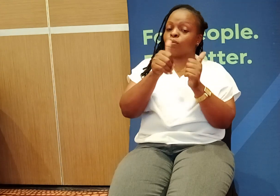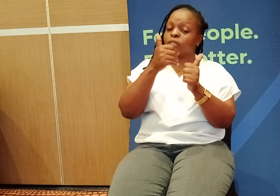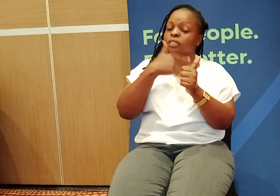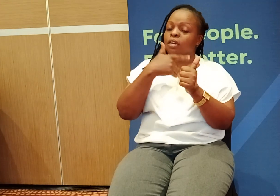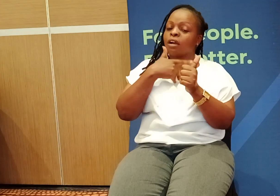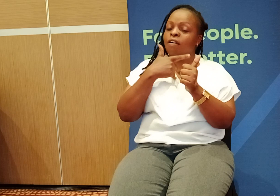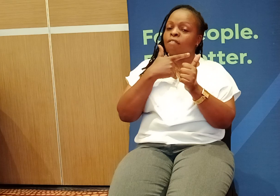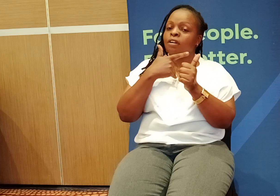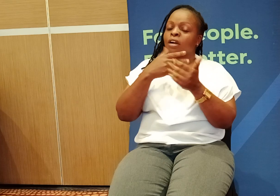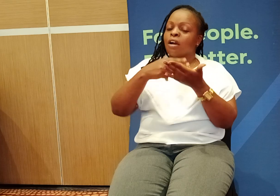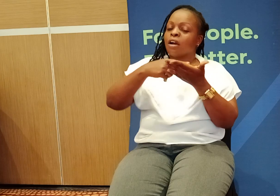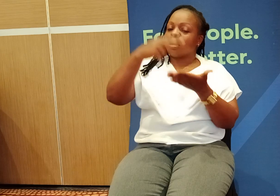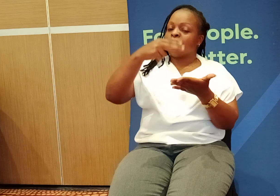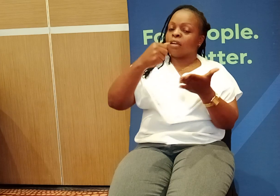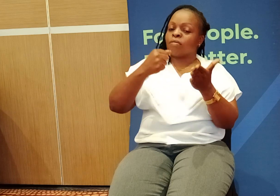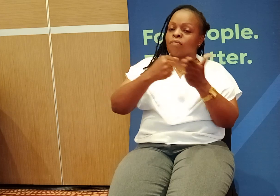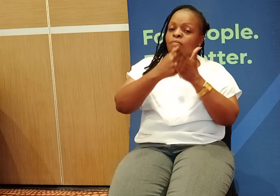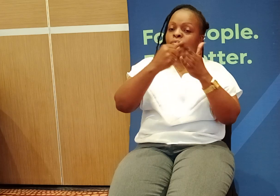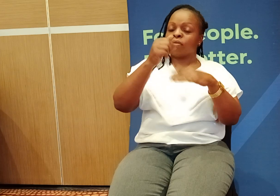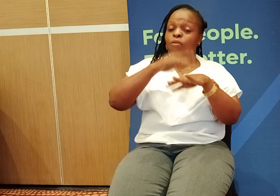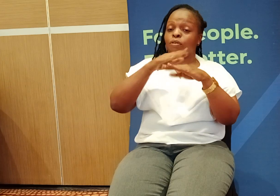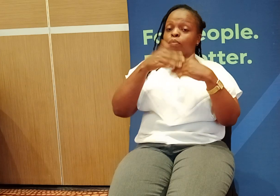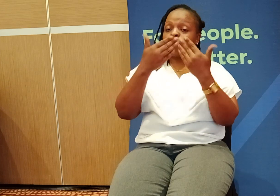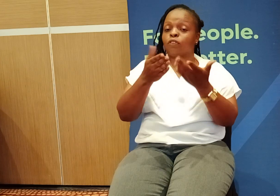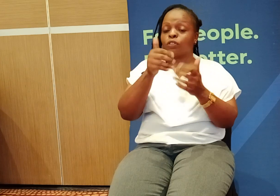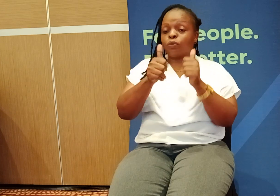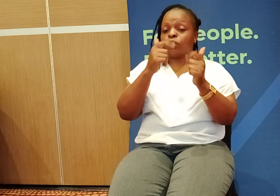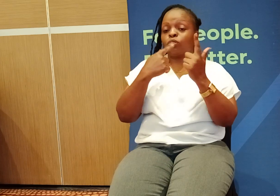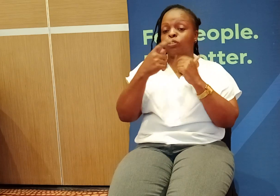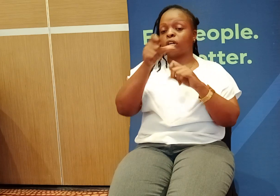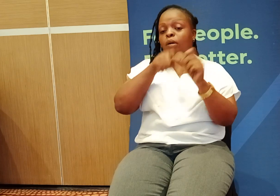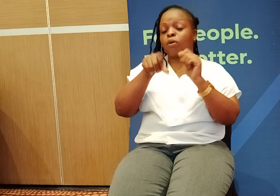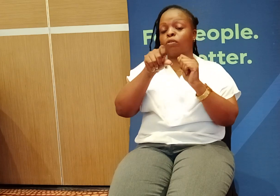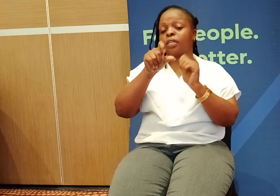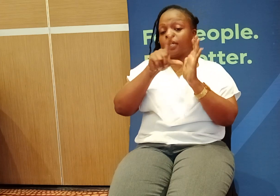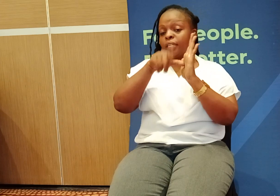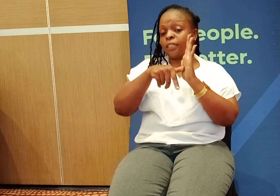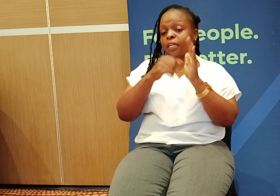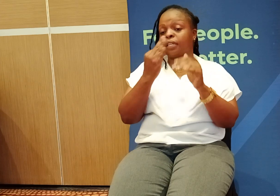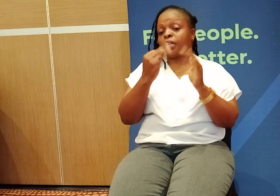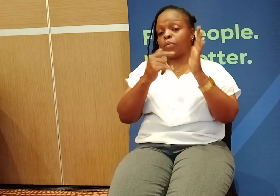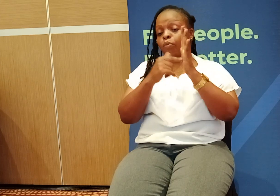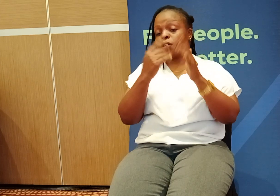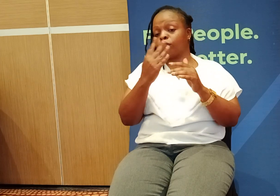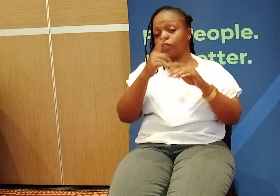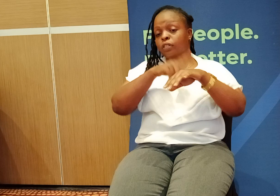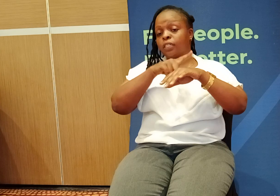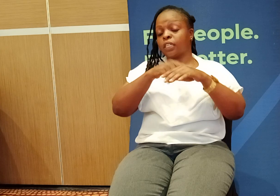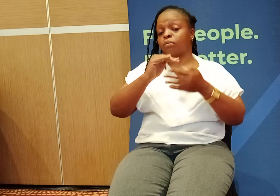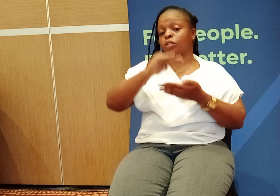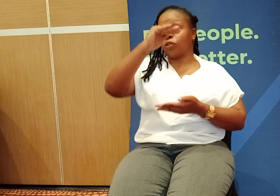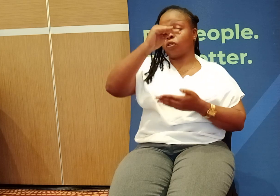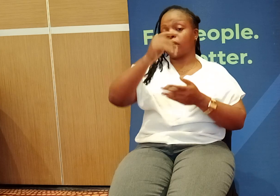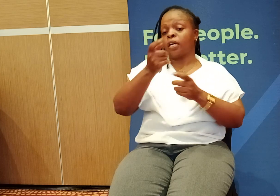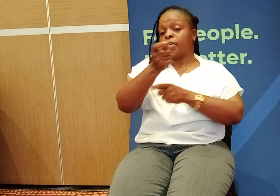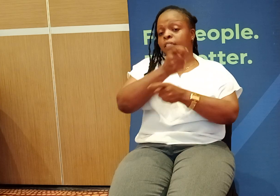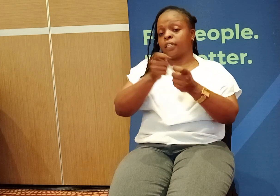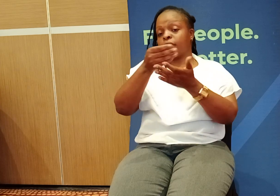those provisions, which we'll talk about later, 3.4 times growth in trade finance to Kenya shillings